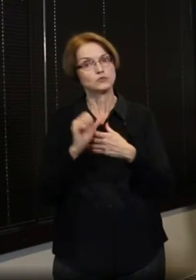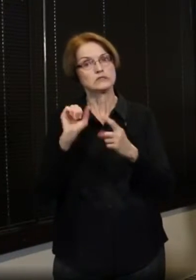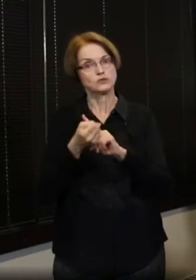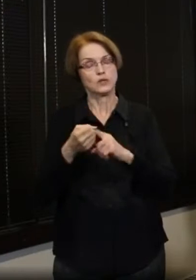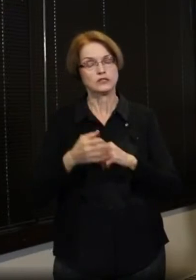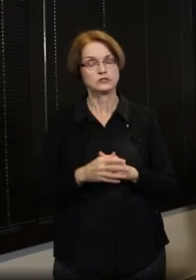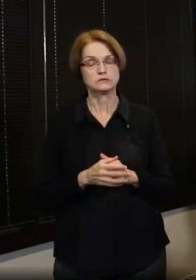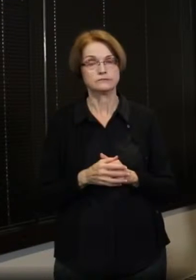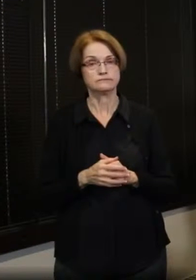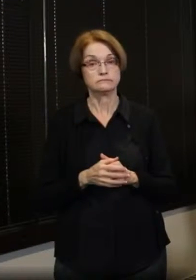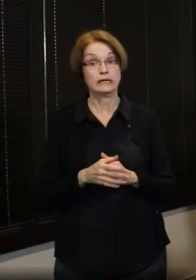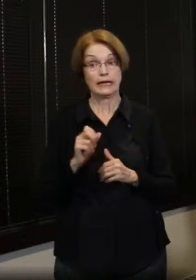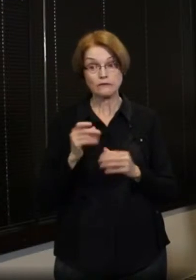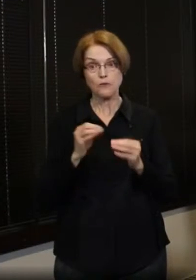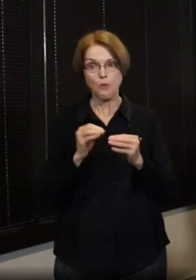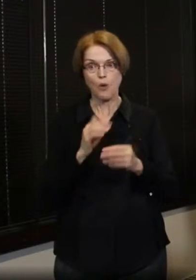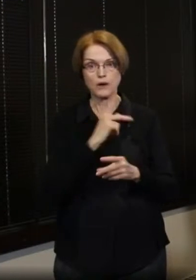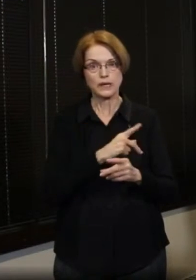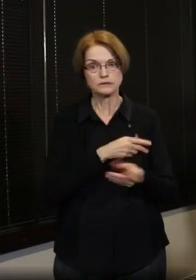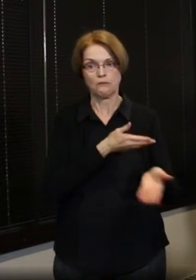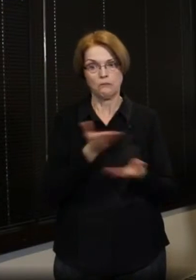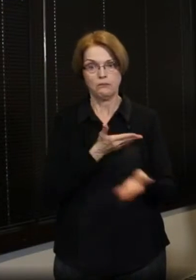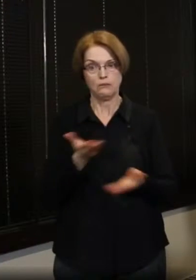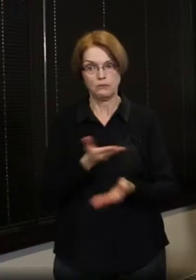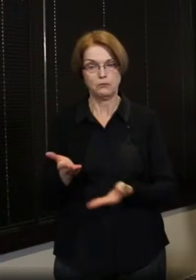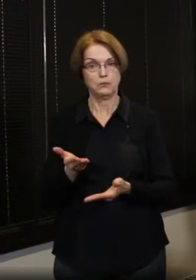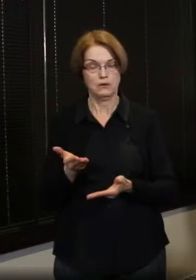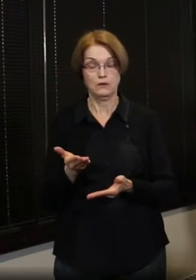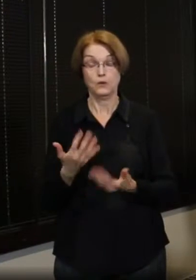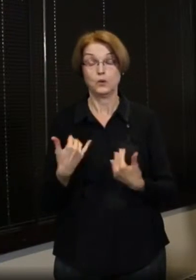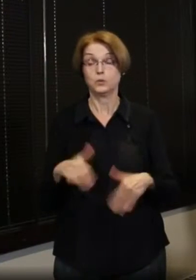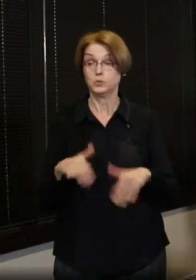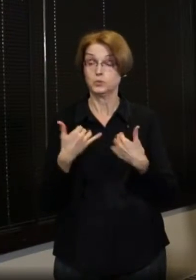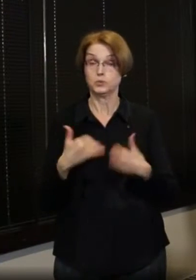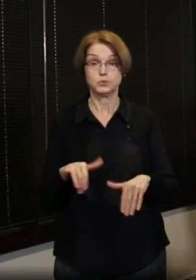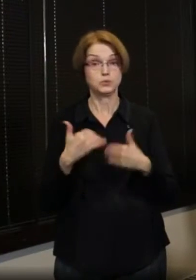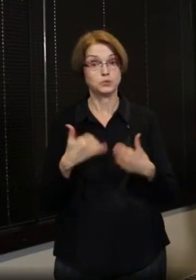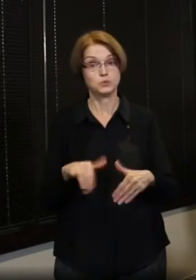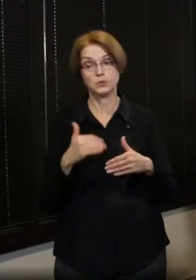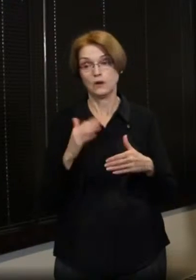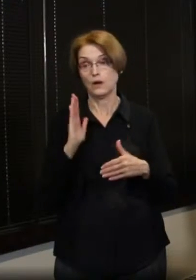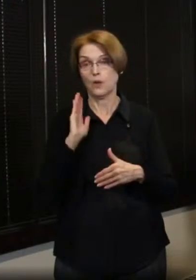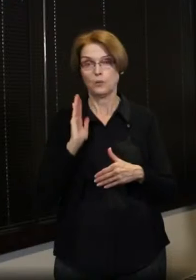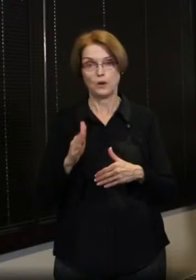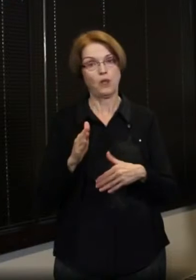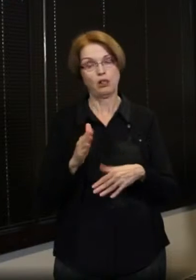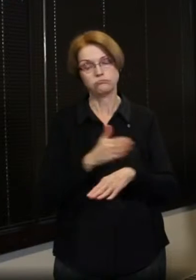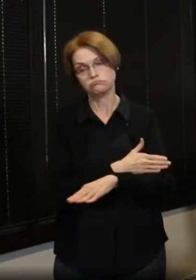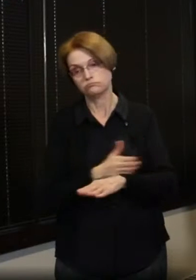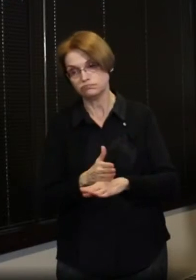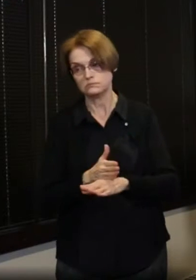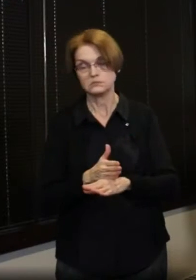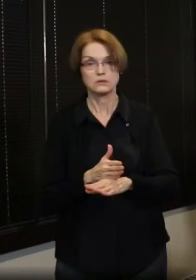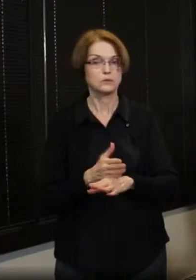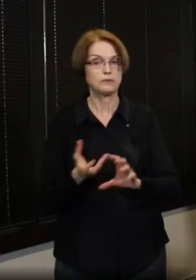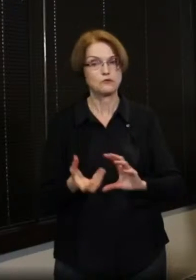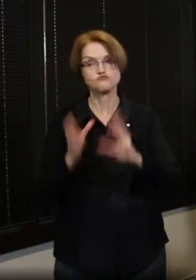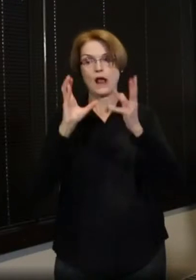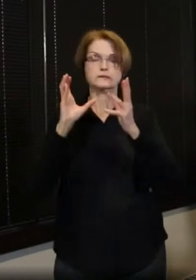any increase in patients that we'll see is going to throw us back into that crisis